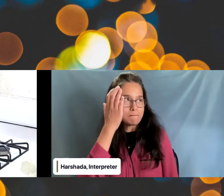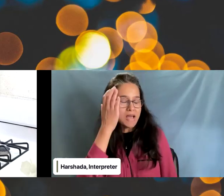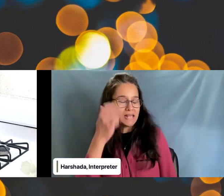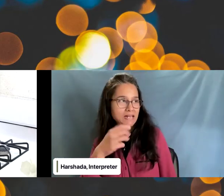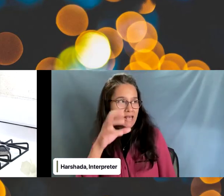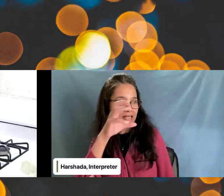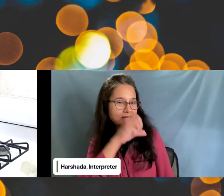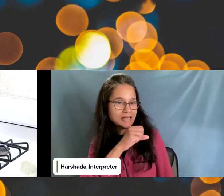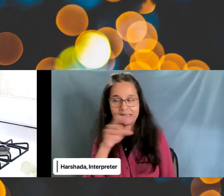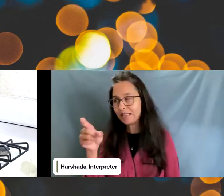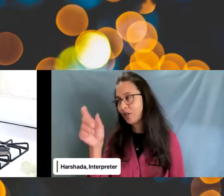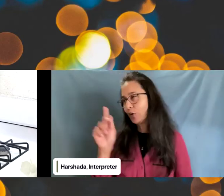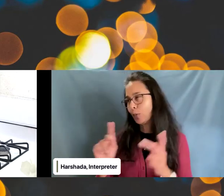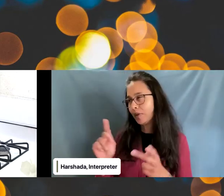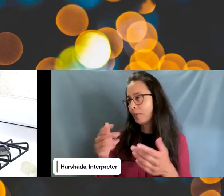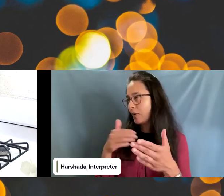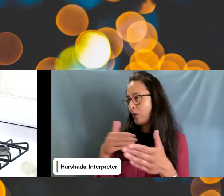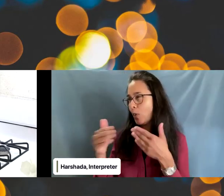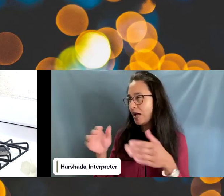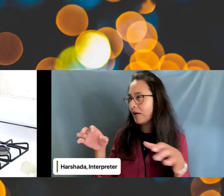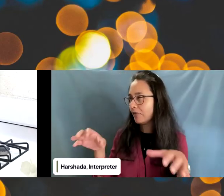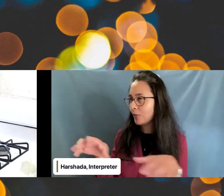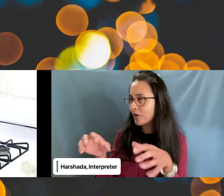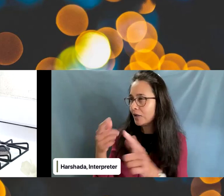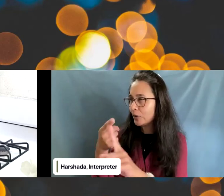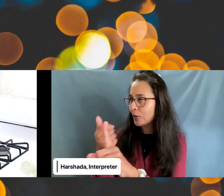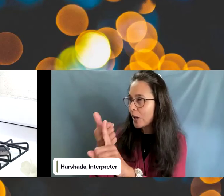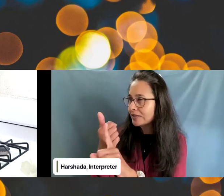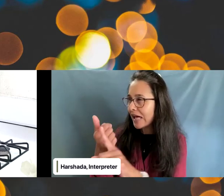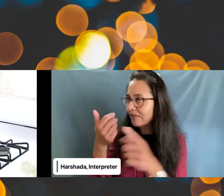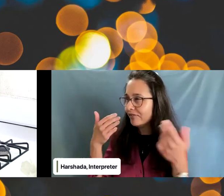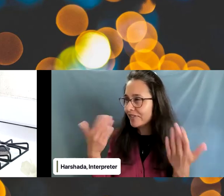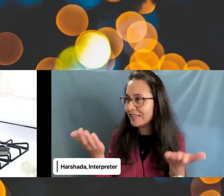You guys, what have we done to ourselves?